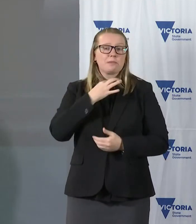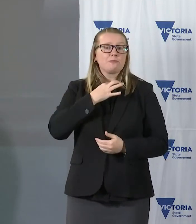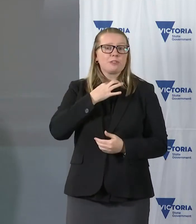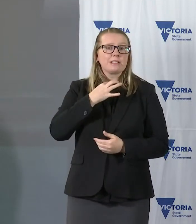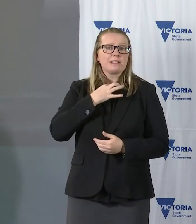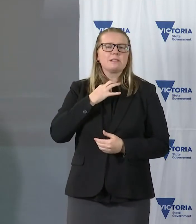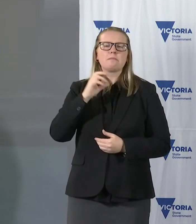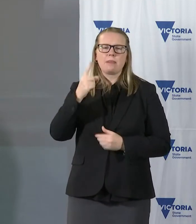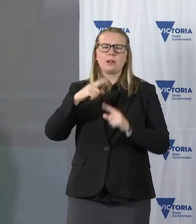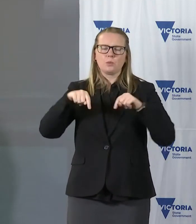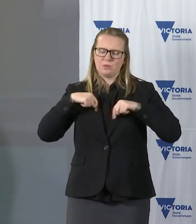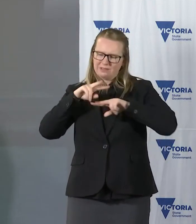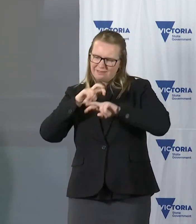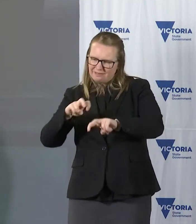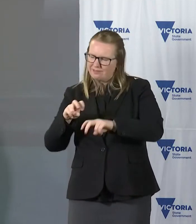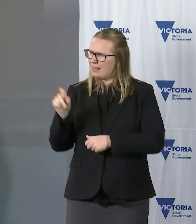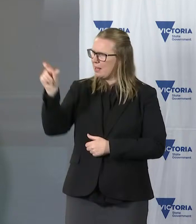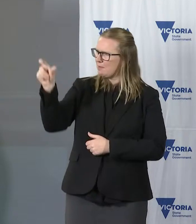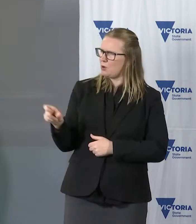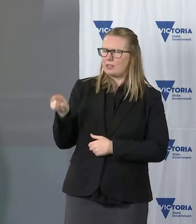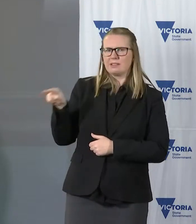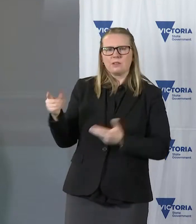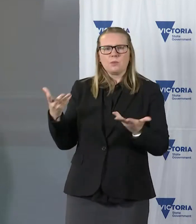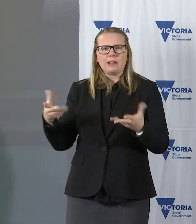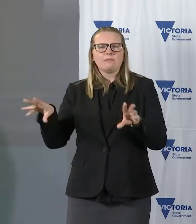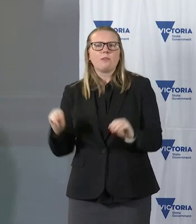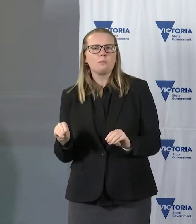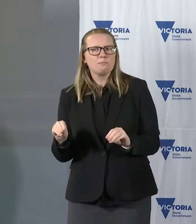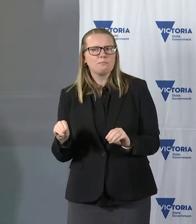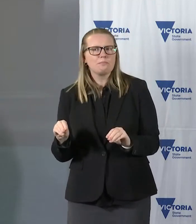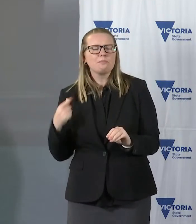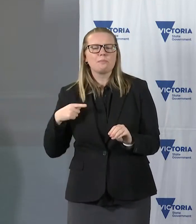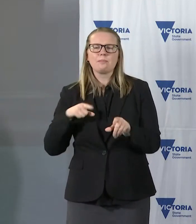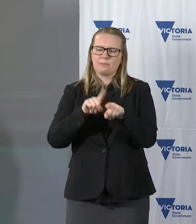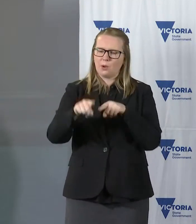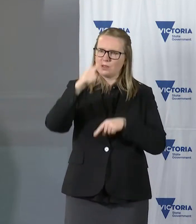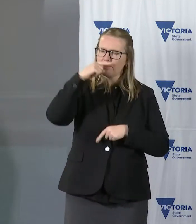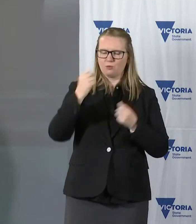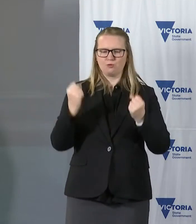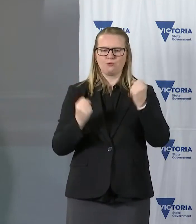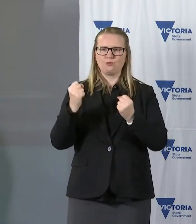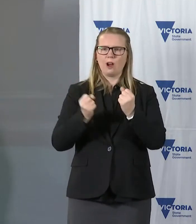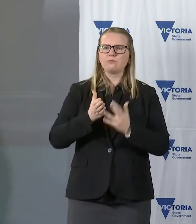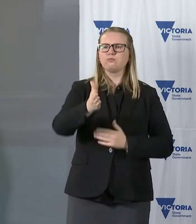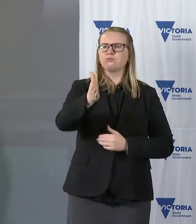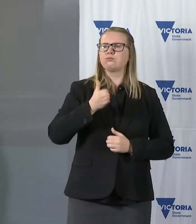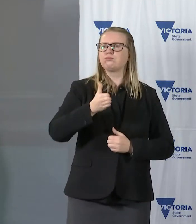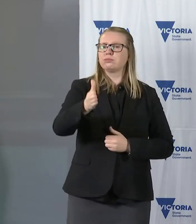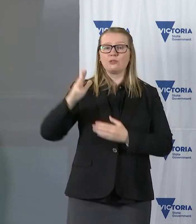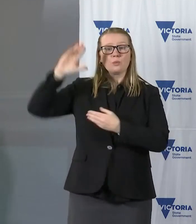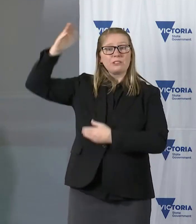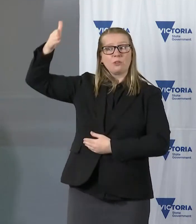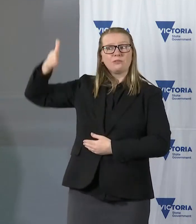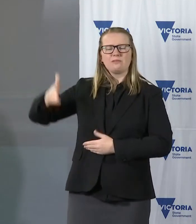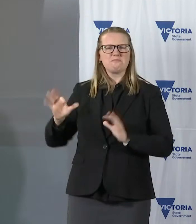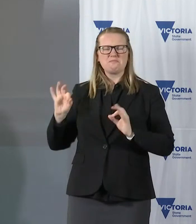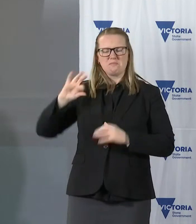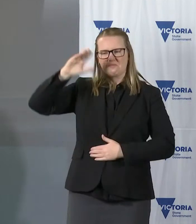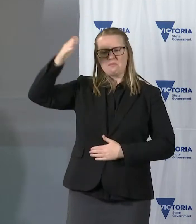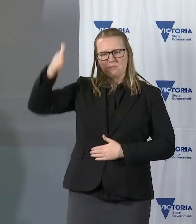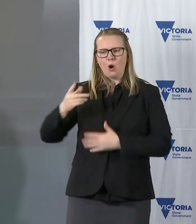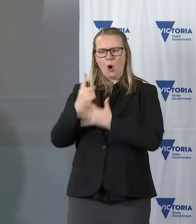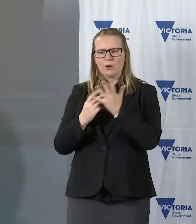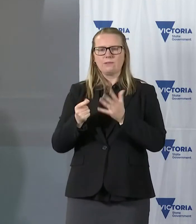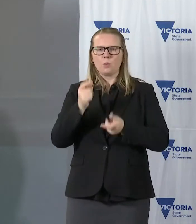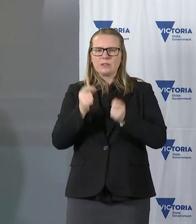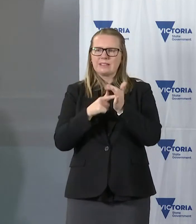he's acquired it from rather than the risk to those coming through, because most people would drive through without winding their window down until they're getting tested. But